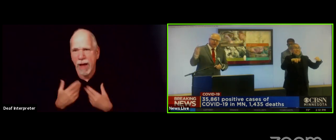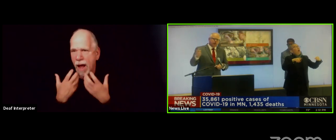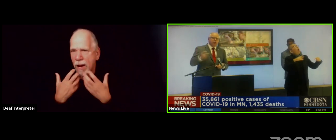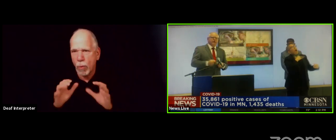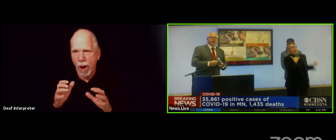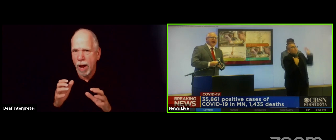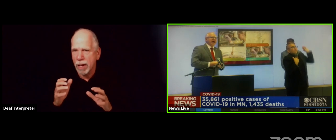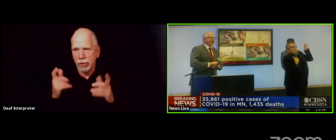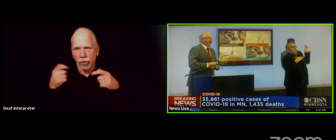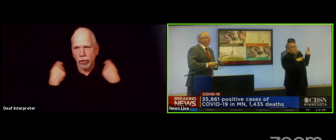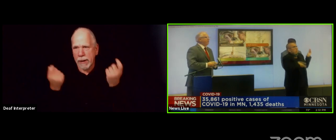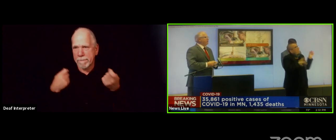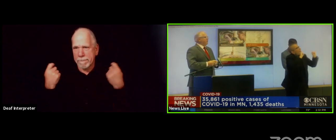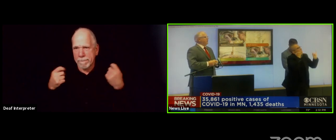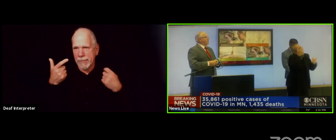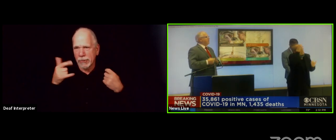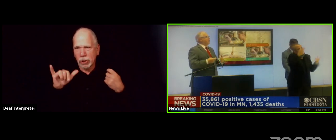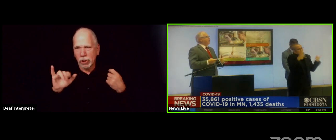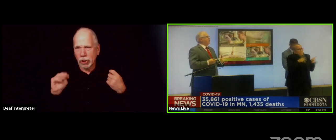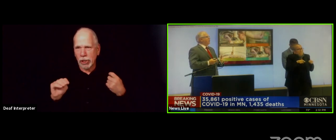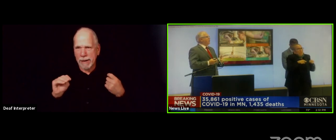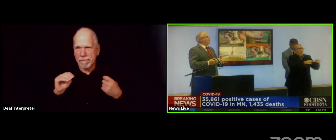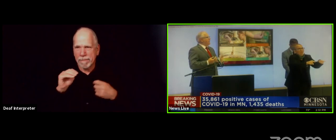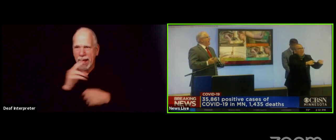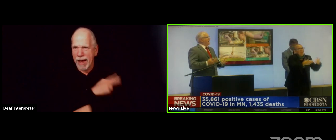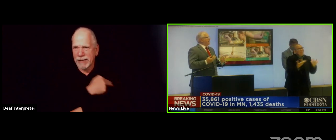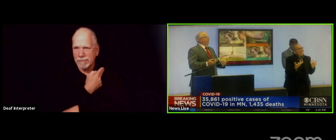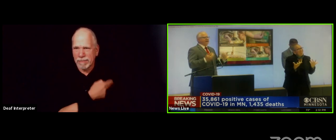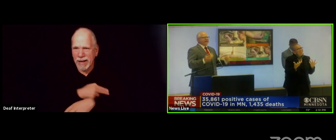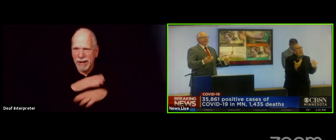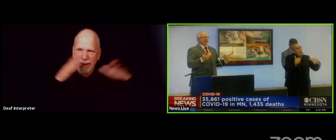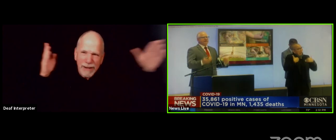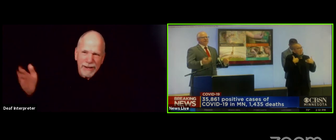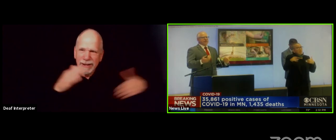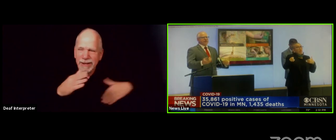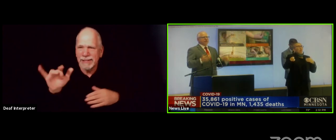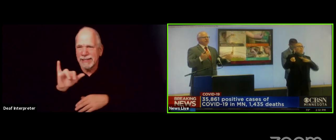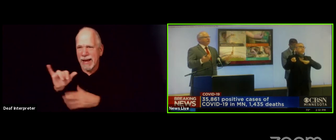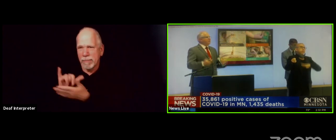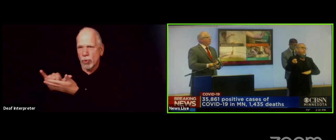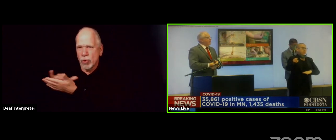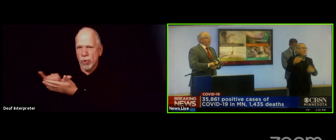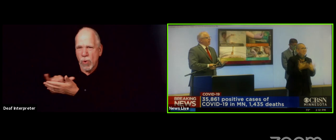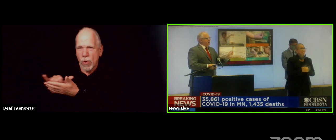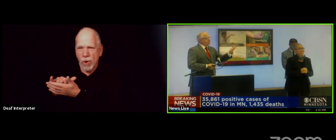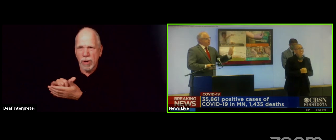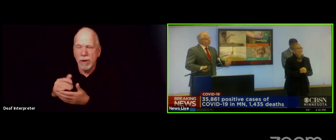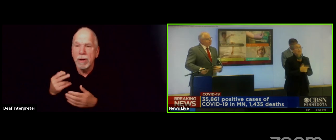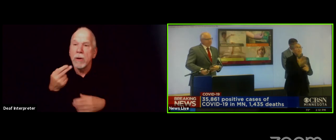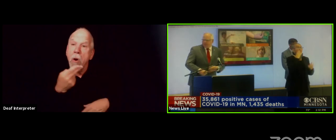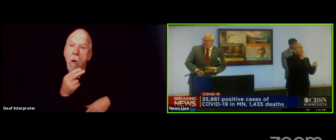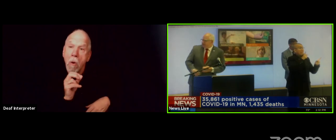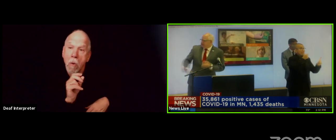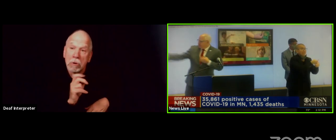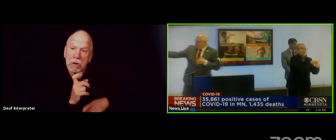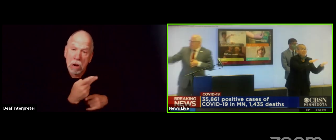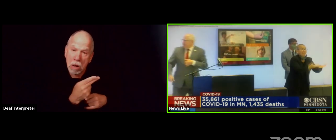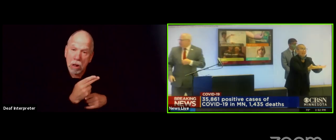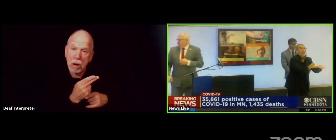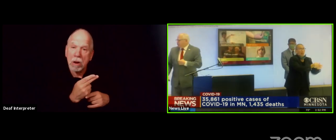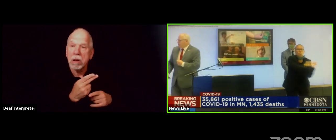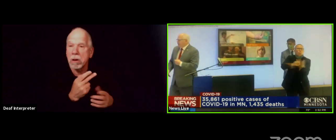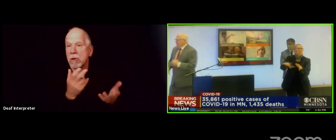And two, we could not have people not in a dignified facility to treat them if we had bodies. And then the underlying health condition.